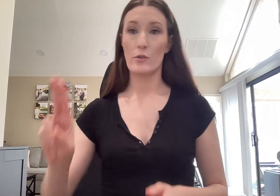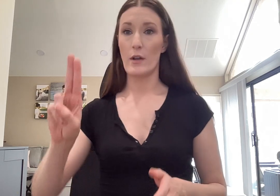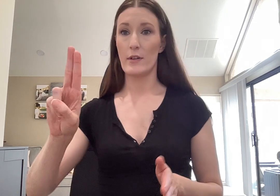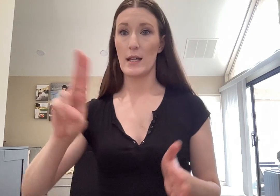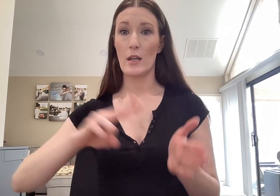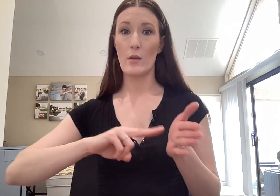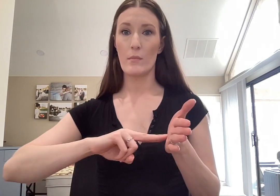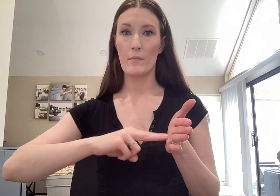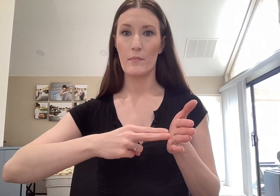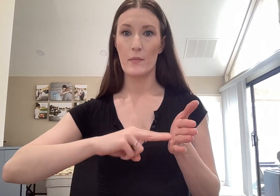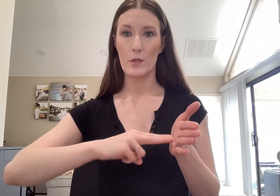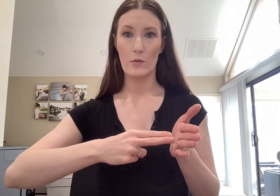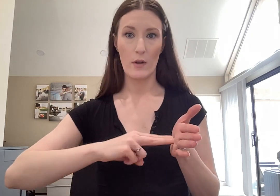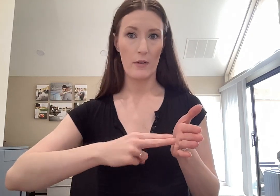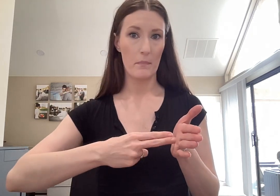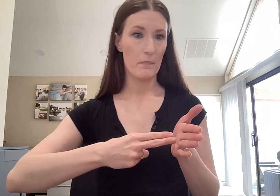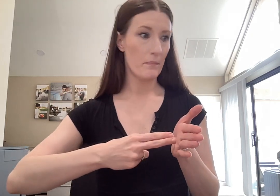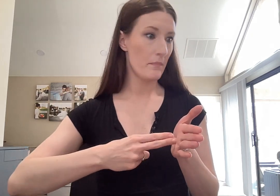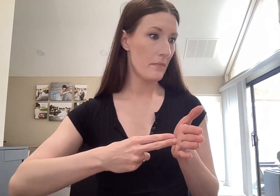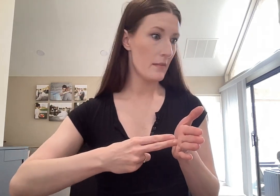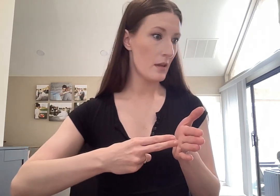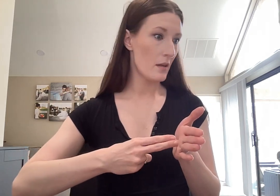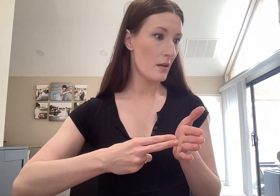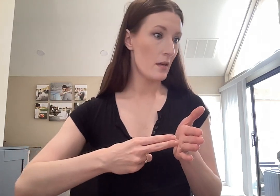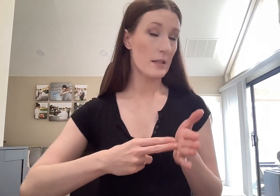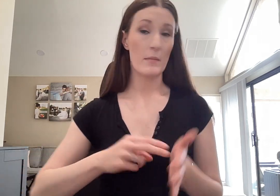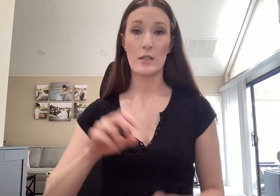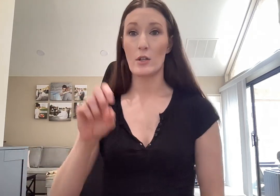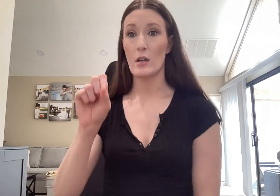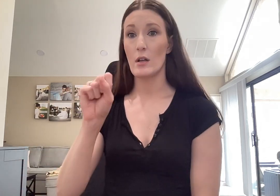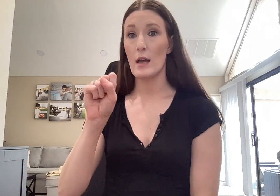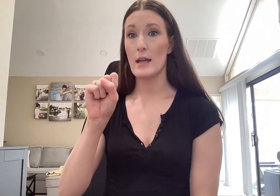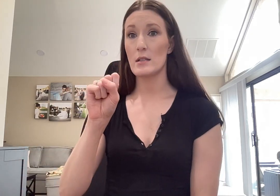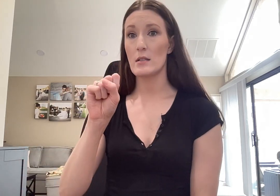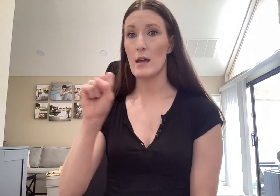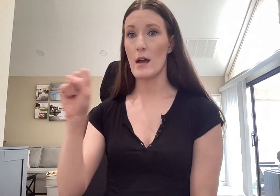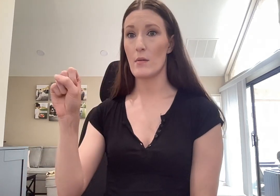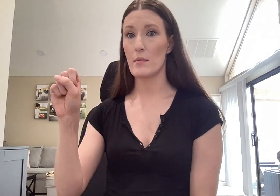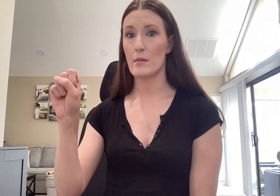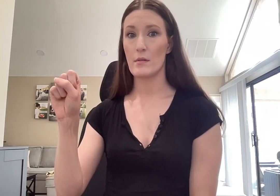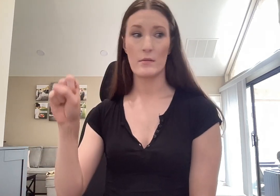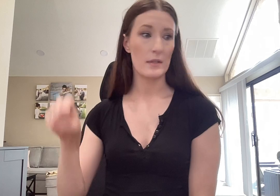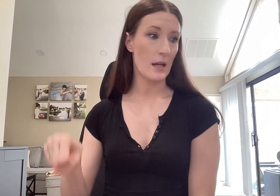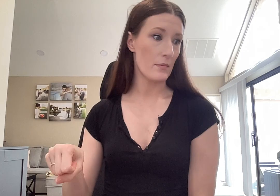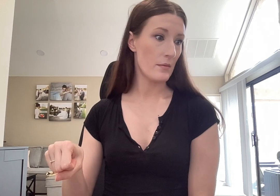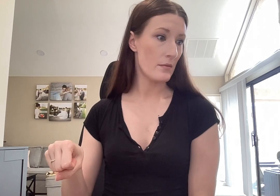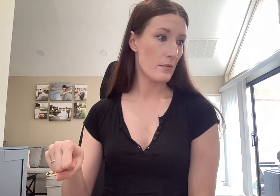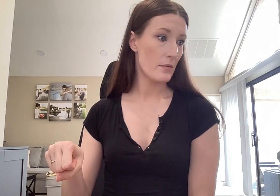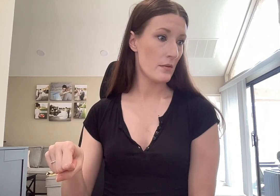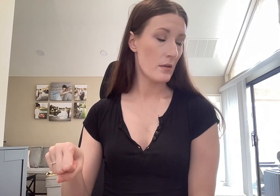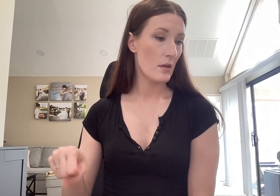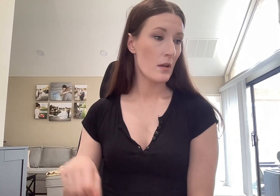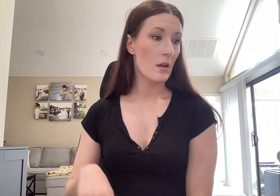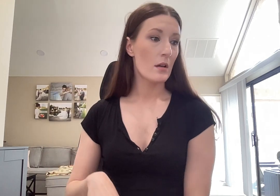Screwdriver. Take a U. Screwdriver. Semester. S, out, down.